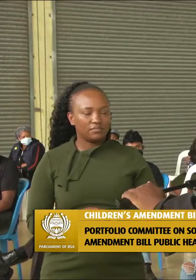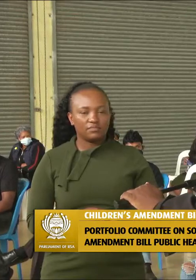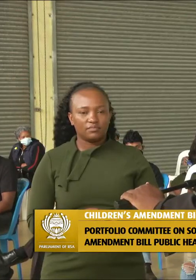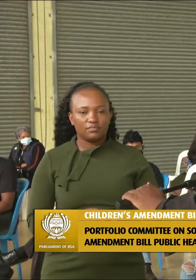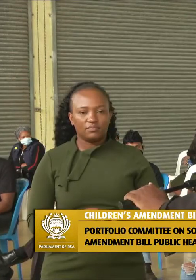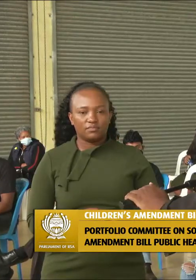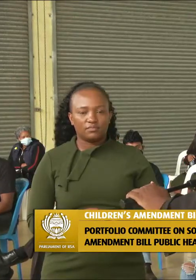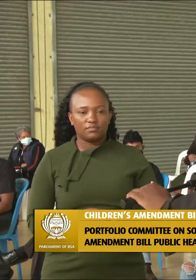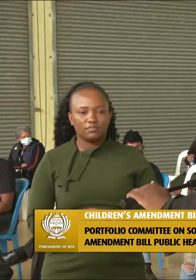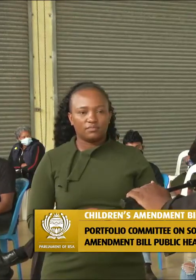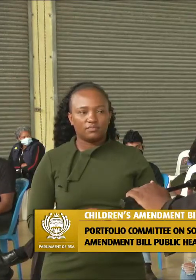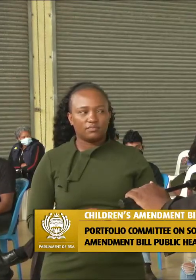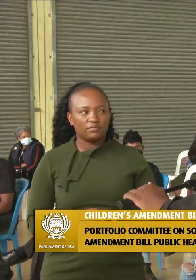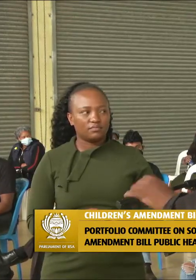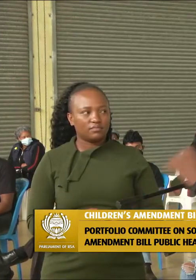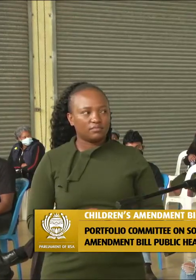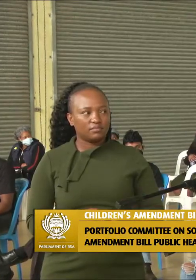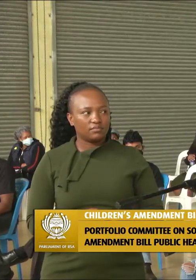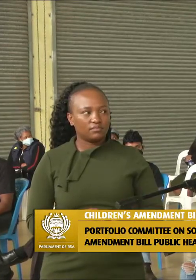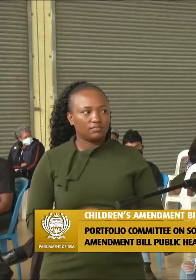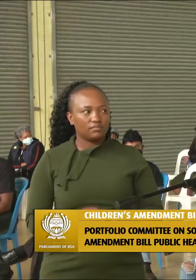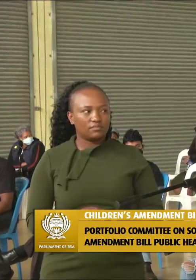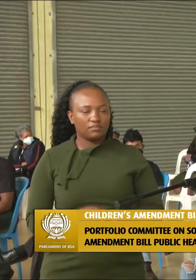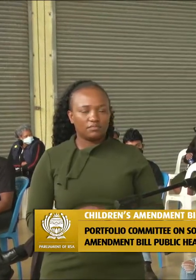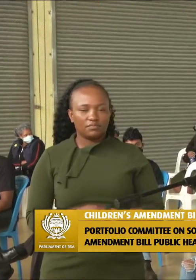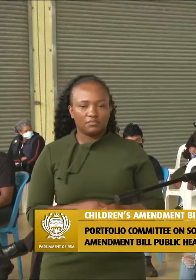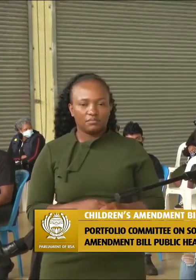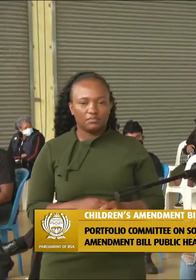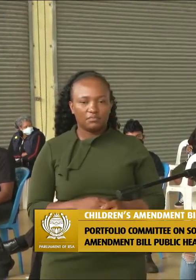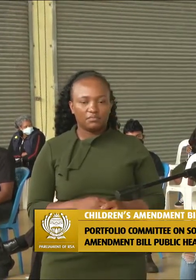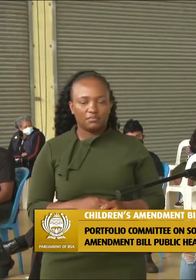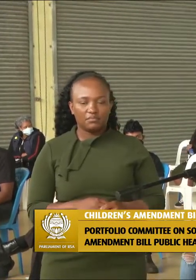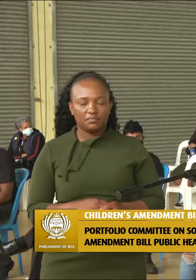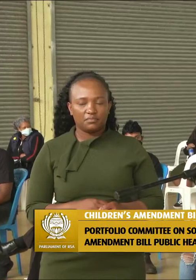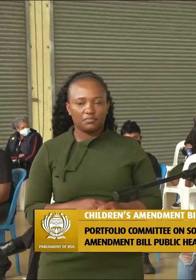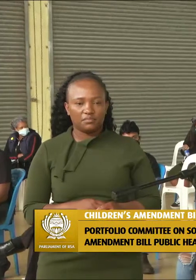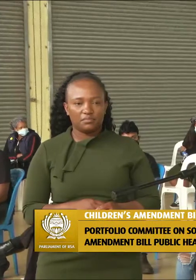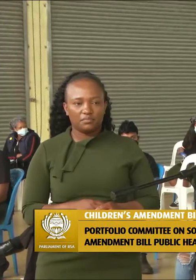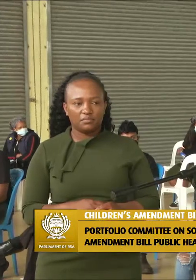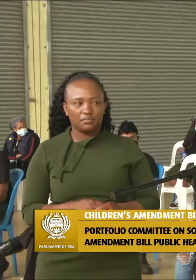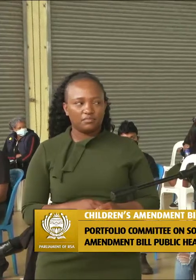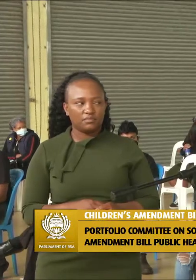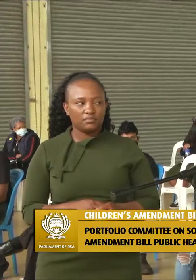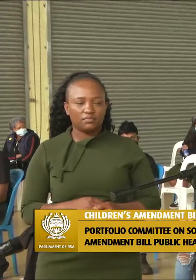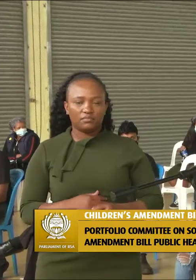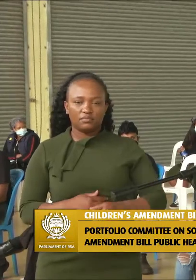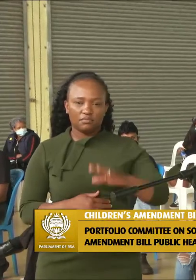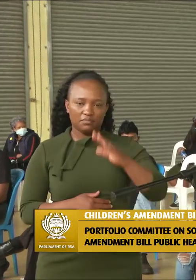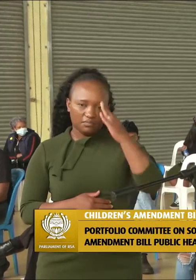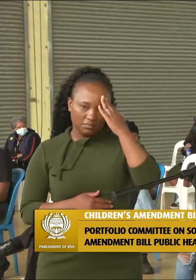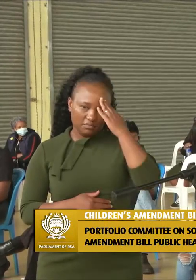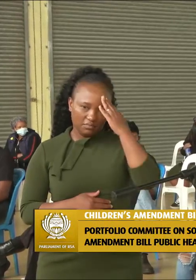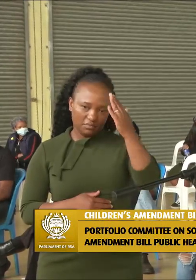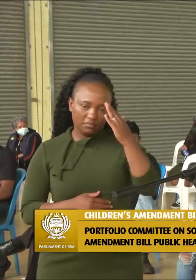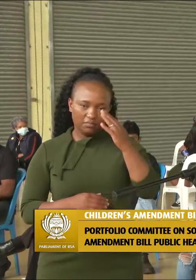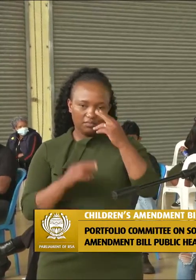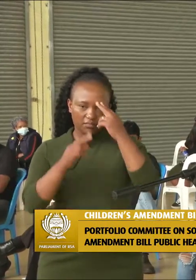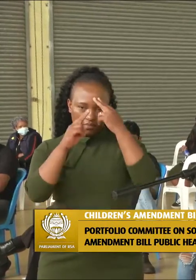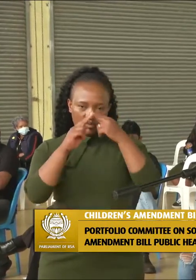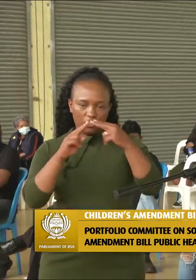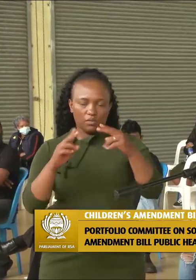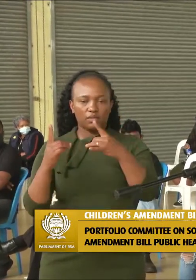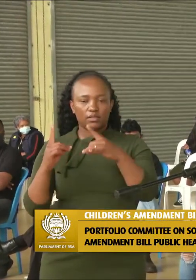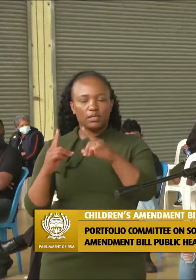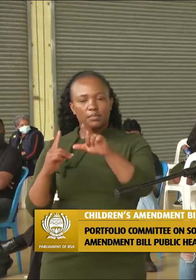kahle, ngisebenza khona lapha kulo mnyango wezokuthuthukiswa kwabantu. Afternoon, Honorable Chair,